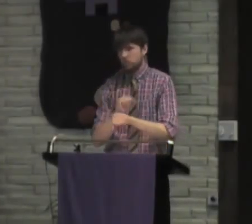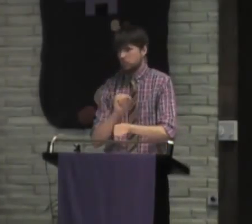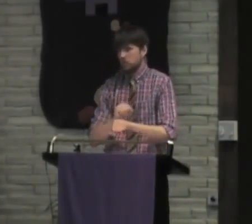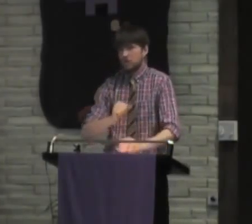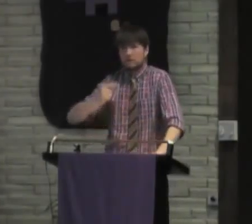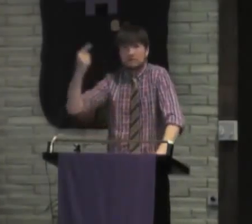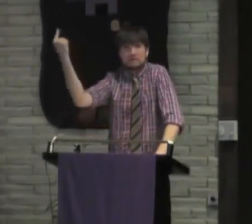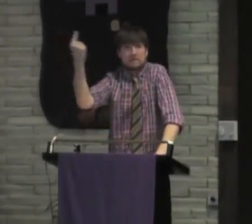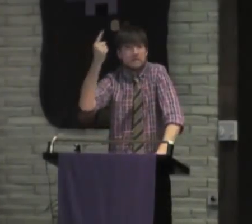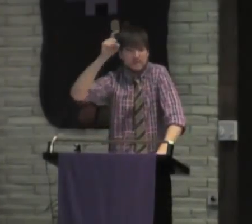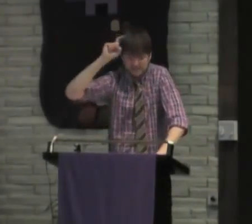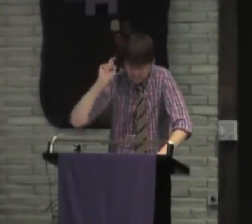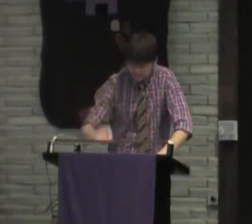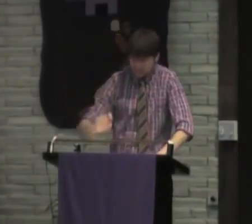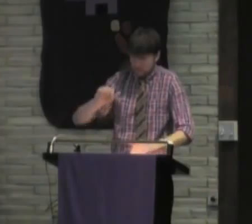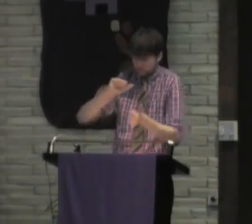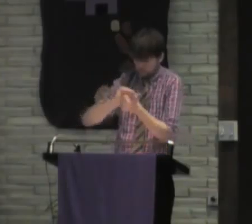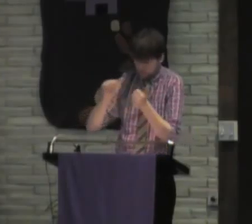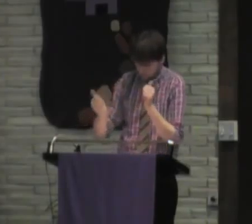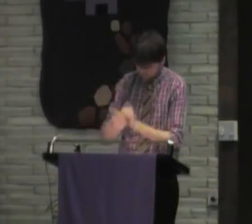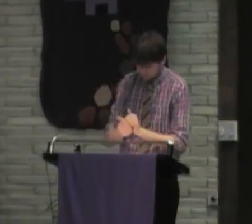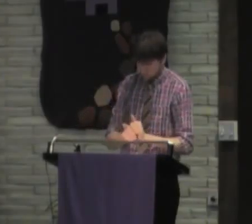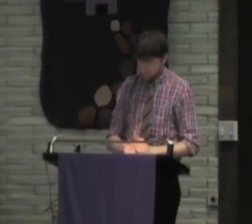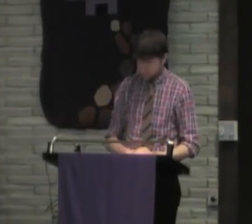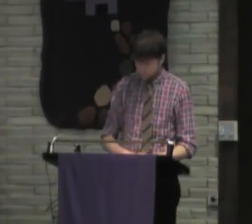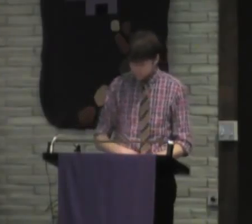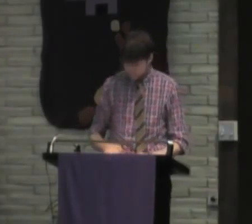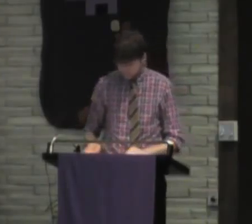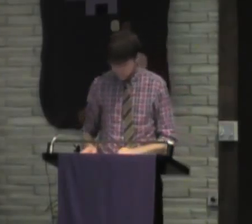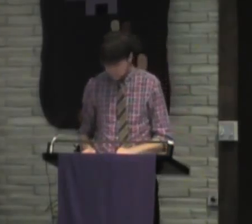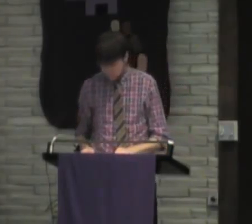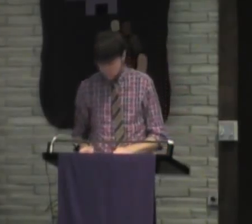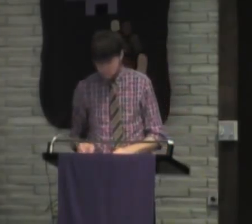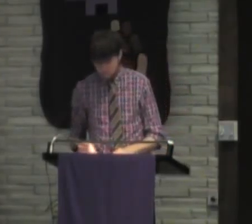this, realizing, wow, it's not working. Something needs to change.